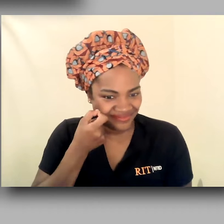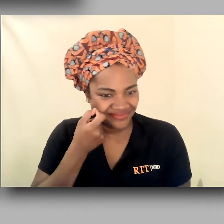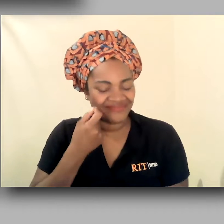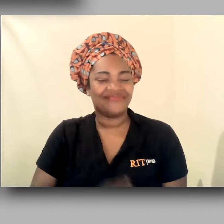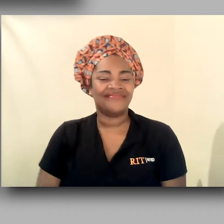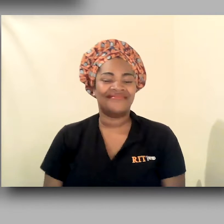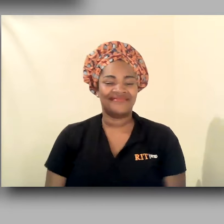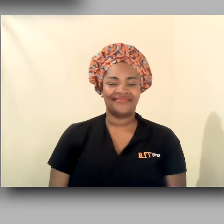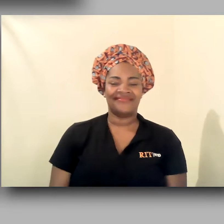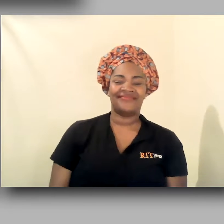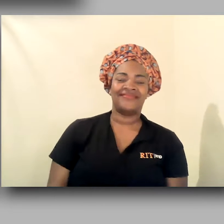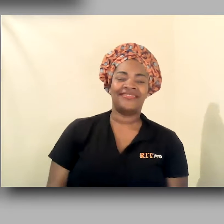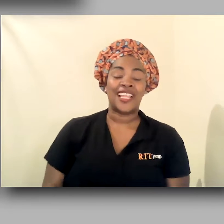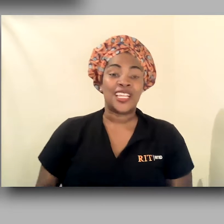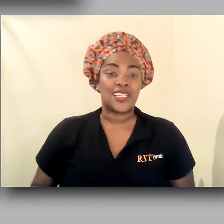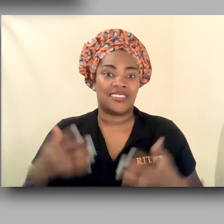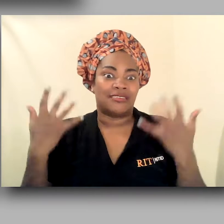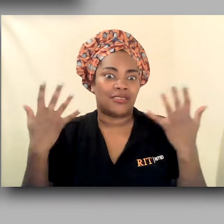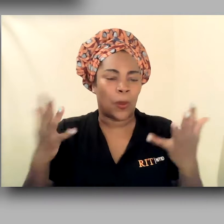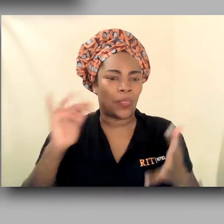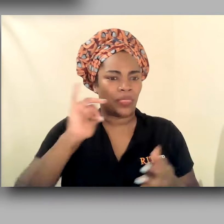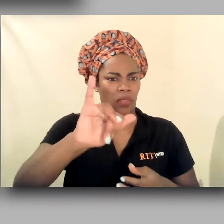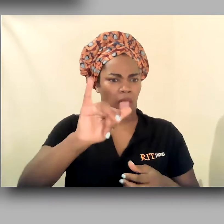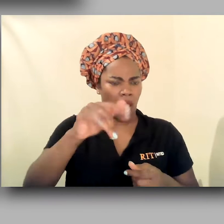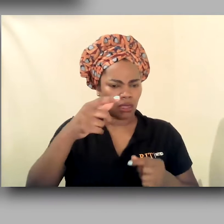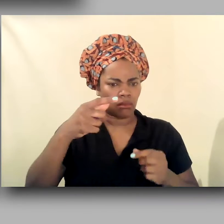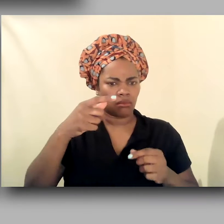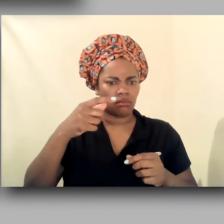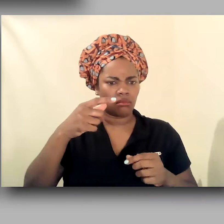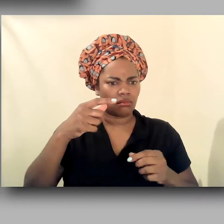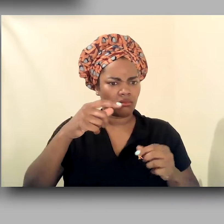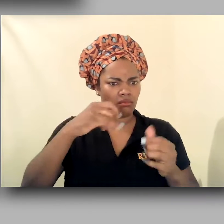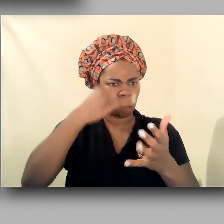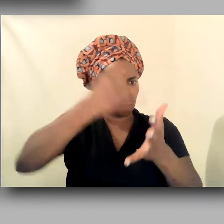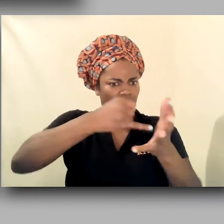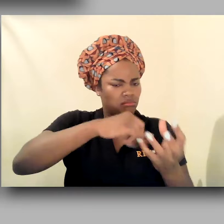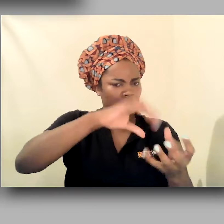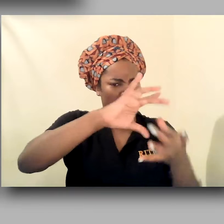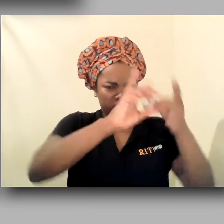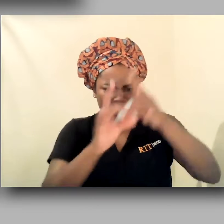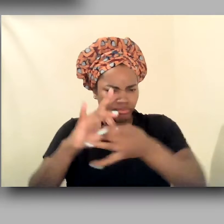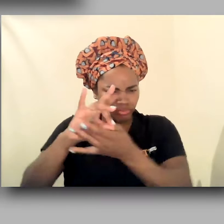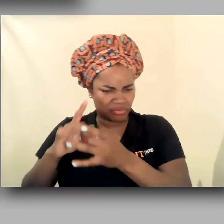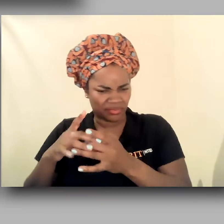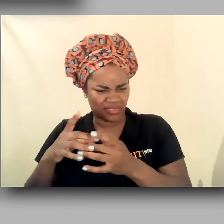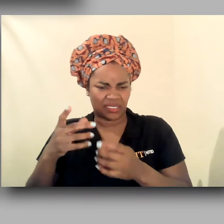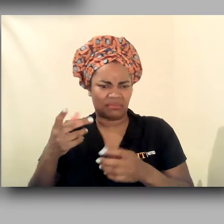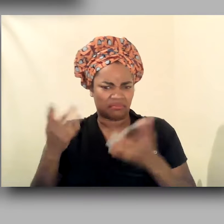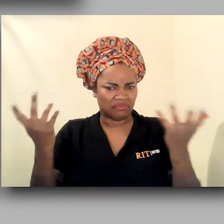And the boss had no idea he wasn't working. And so that was kind of a cool idea of tricking the boss.